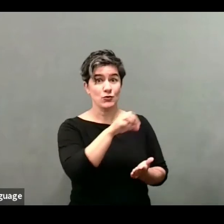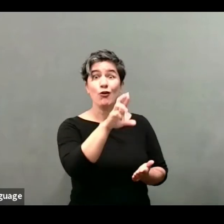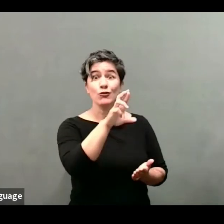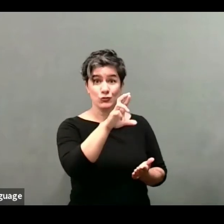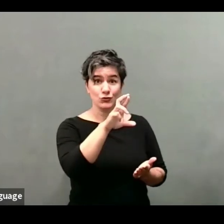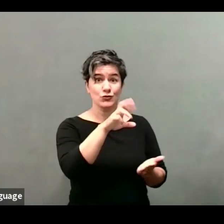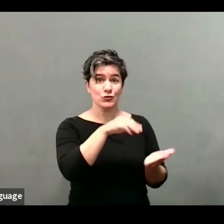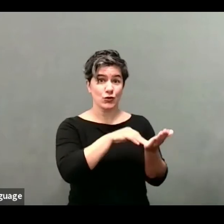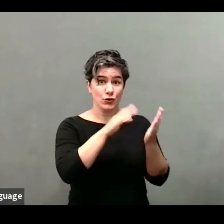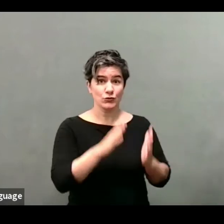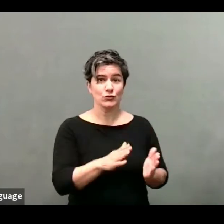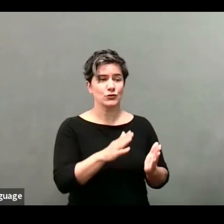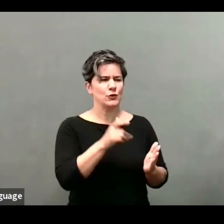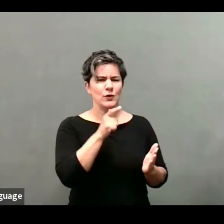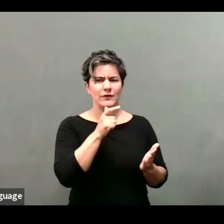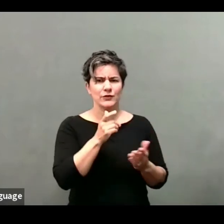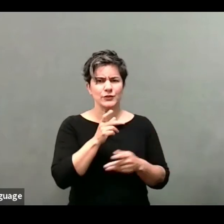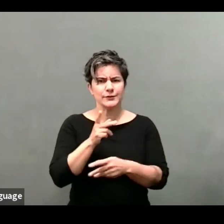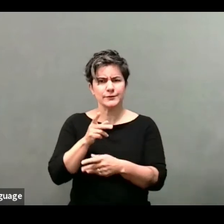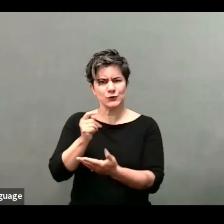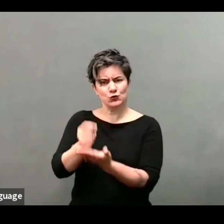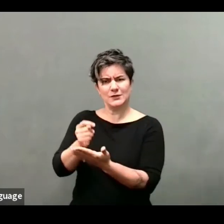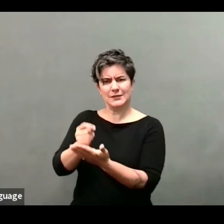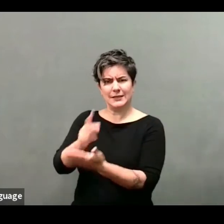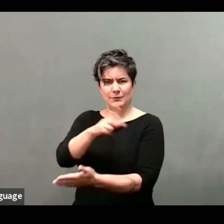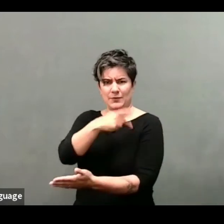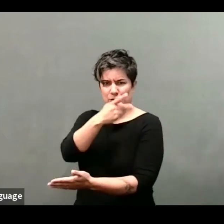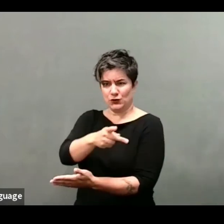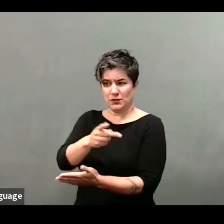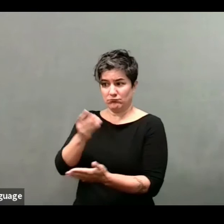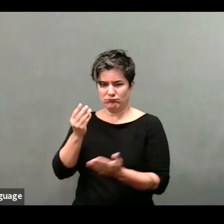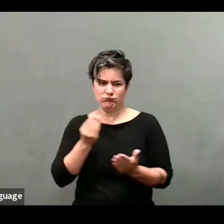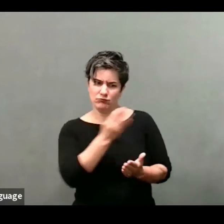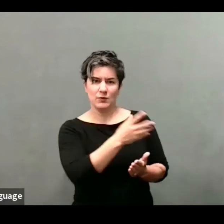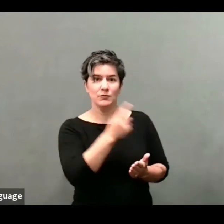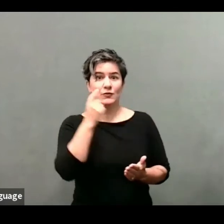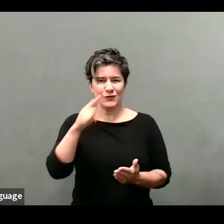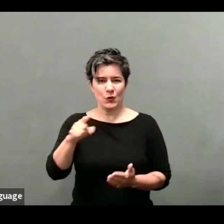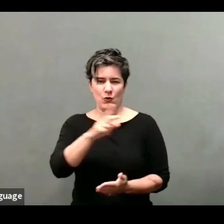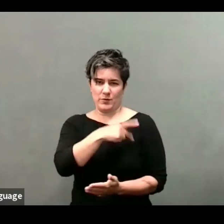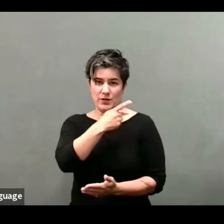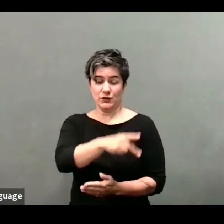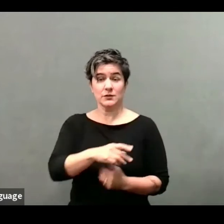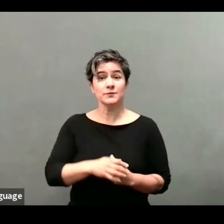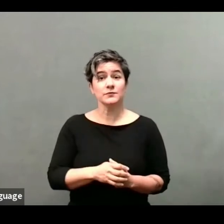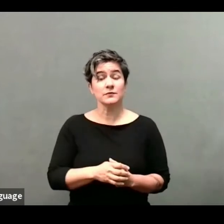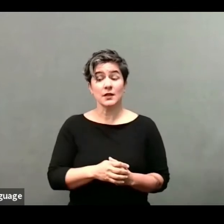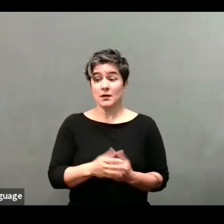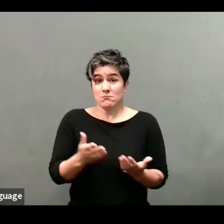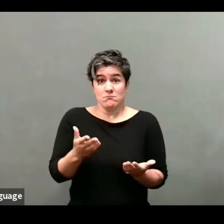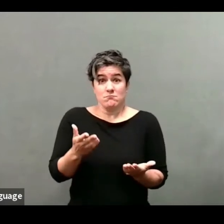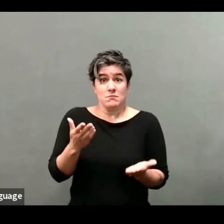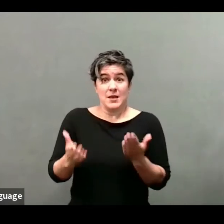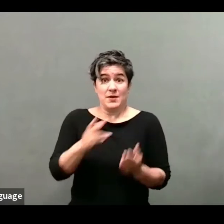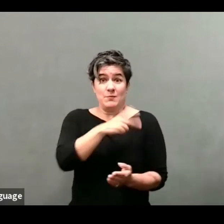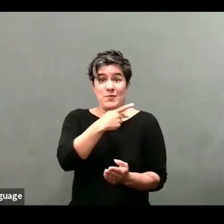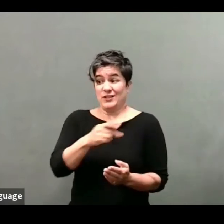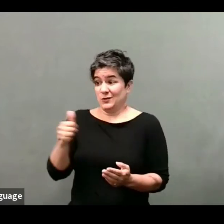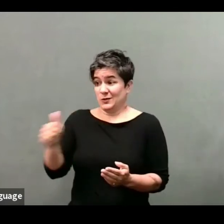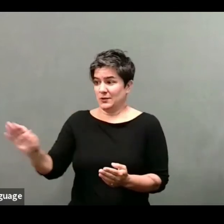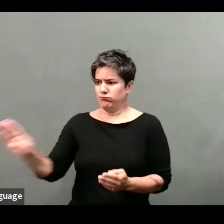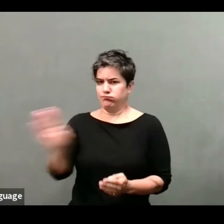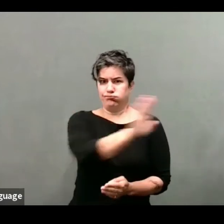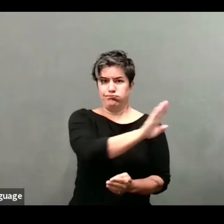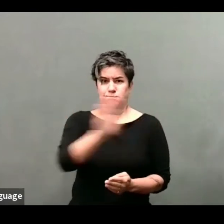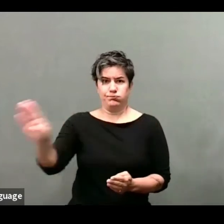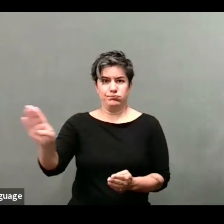whatever provider is seeing the patient. And of course, that means that if the patient wants to talk directly with the provider about any of